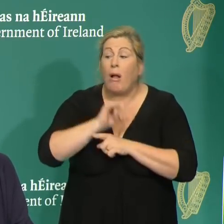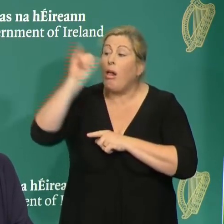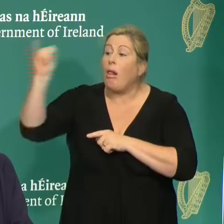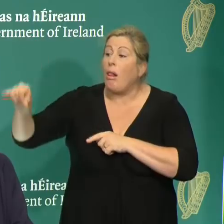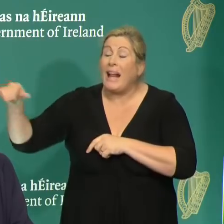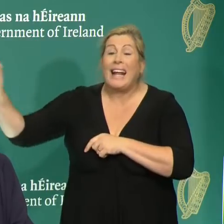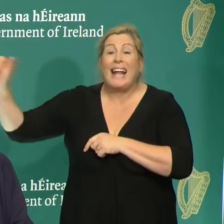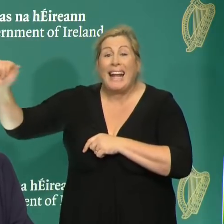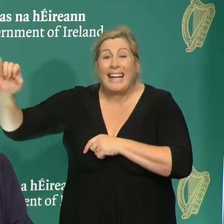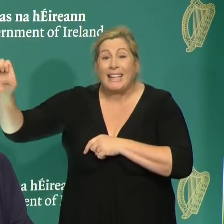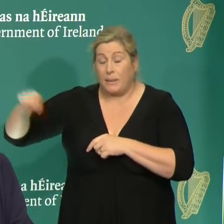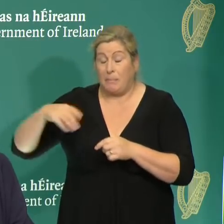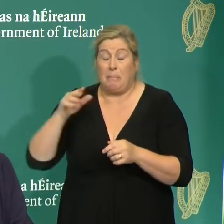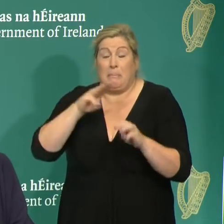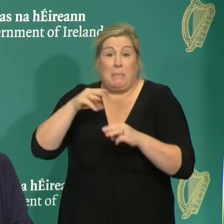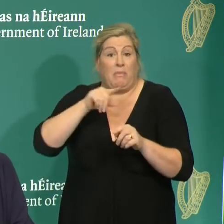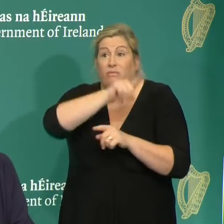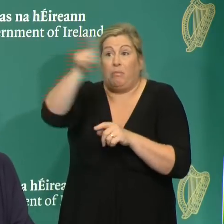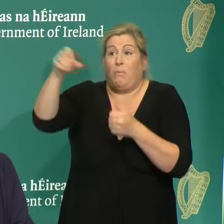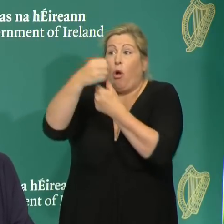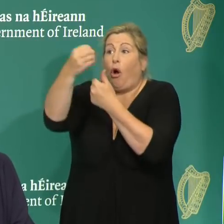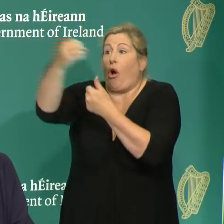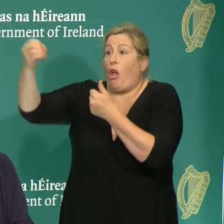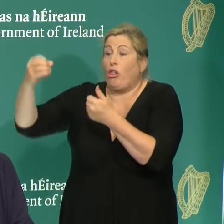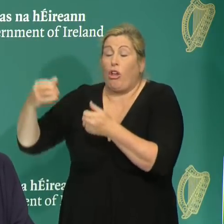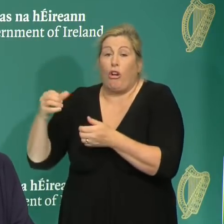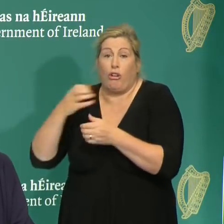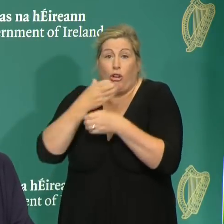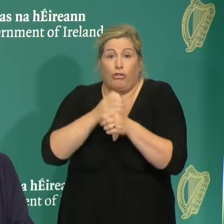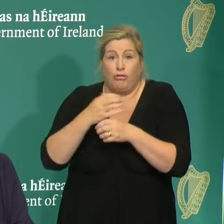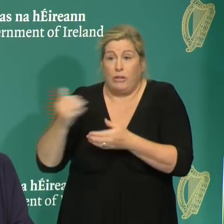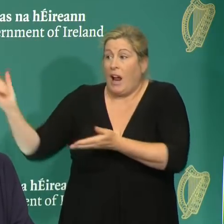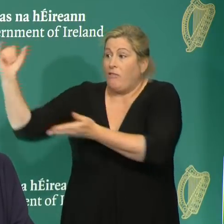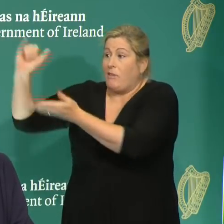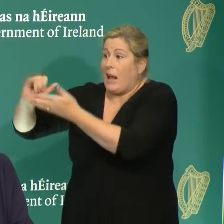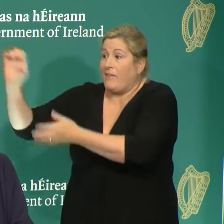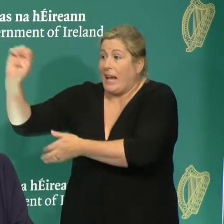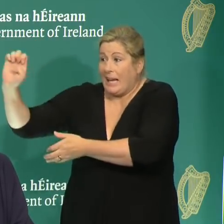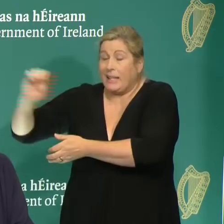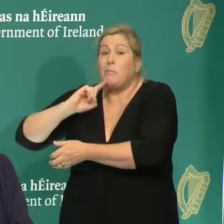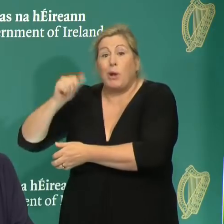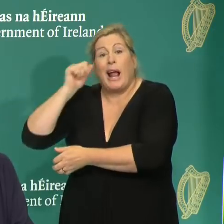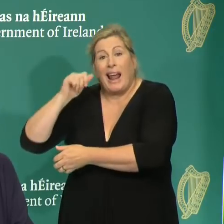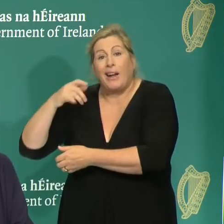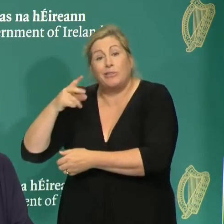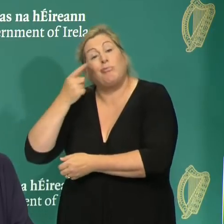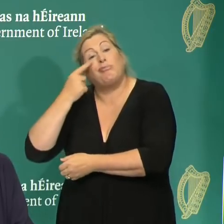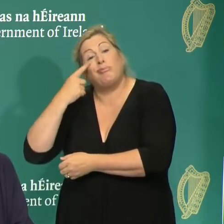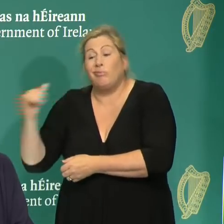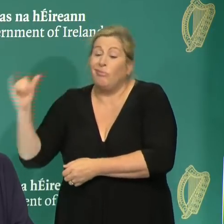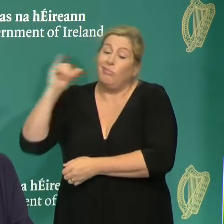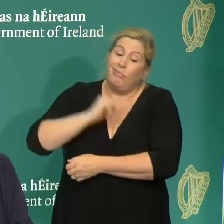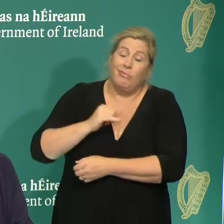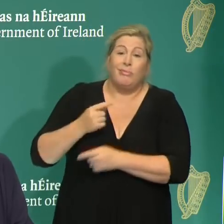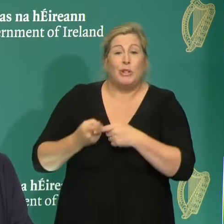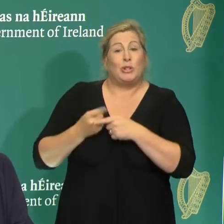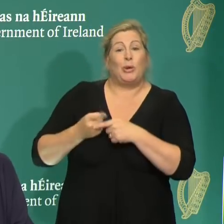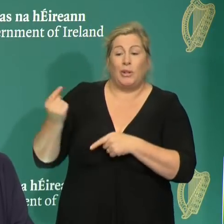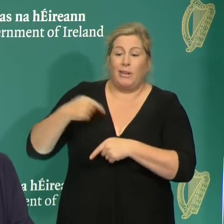to Ireland. Under the agreement, the visa holders had to leave Ireland before their permission to stay in the UK